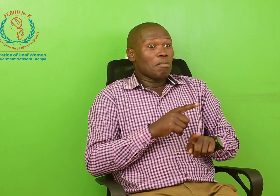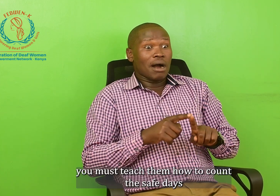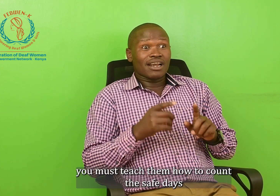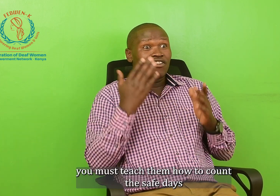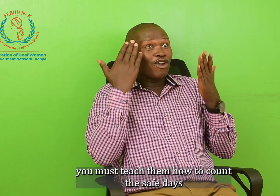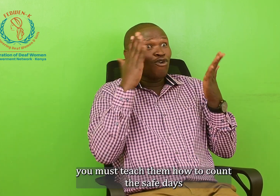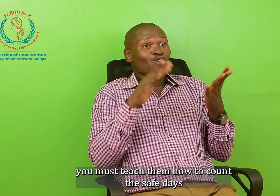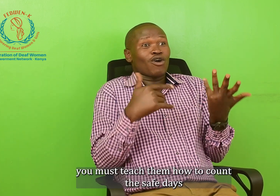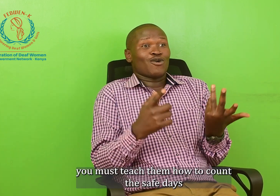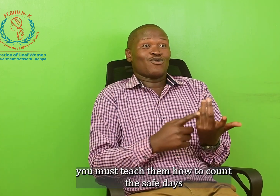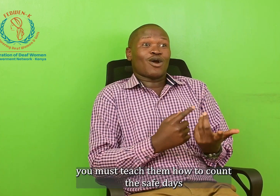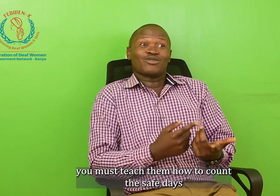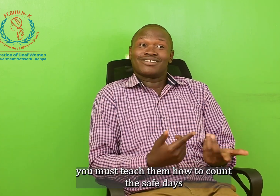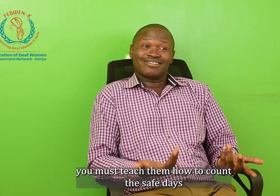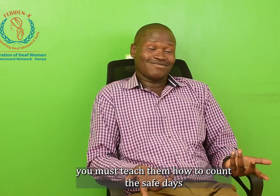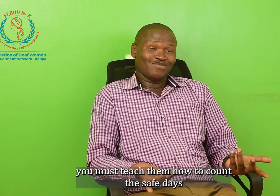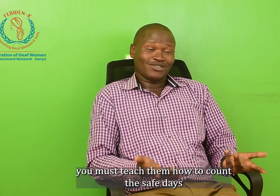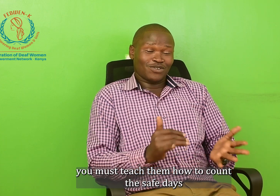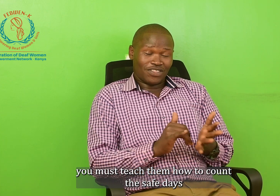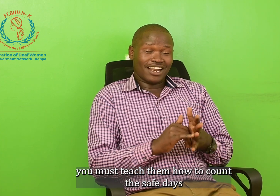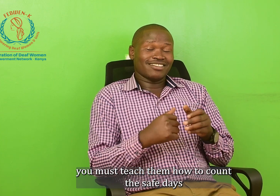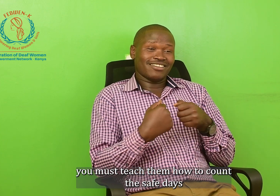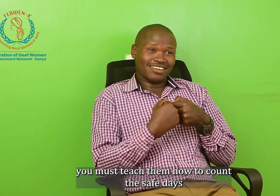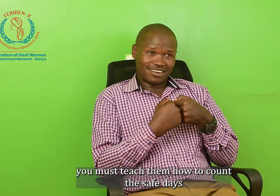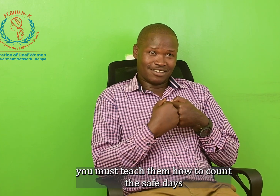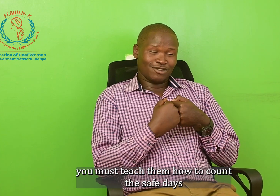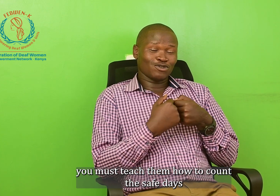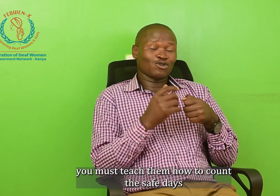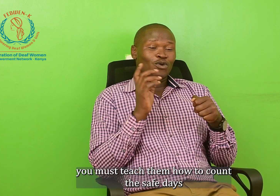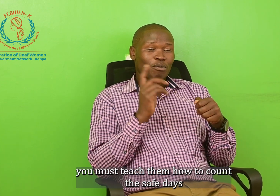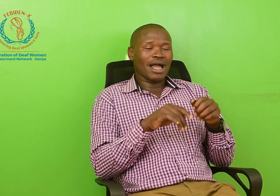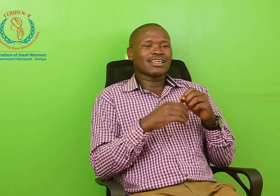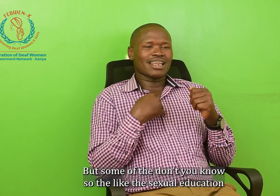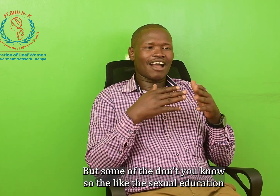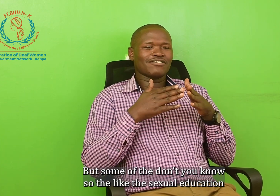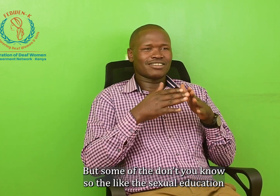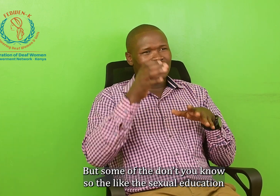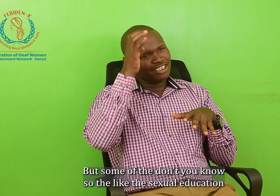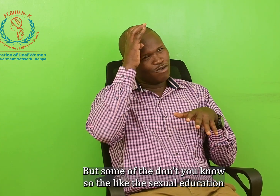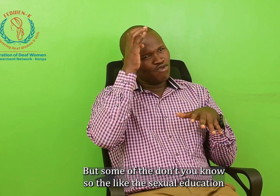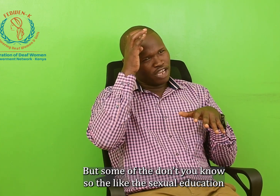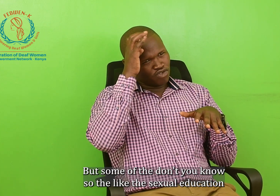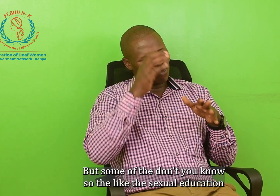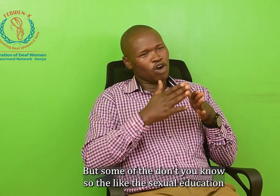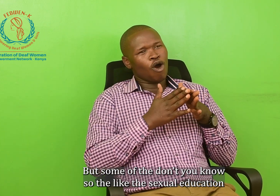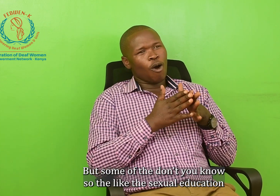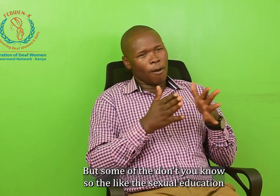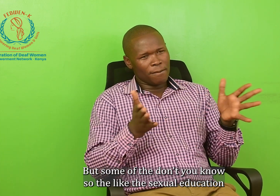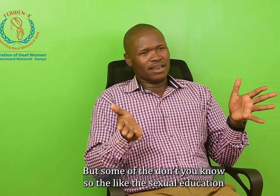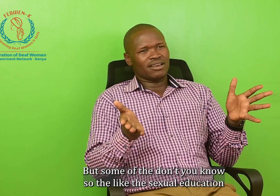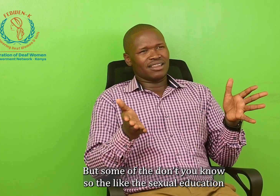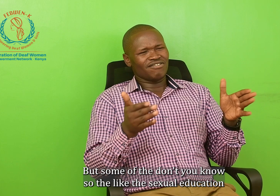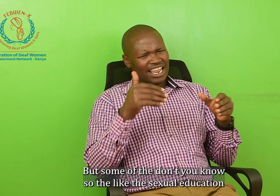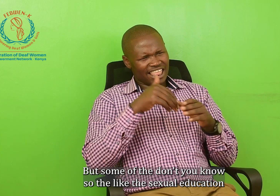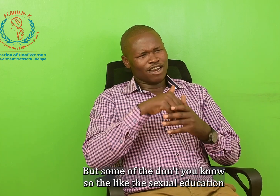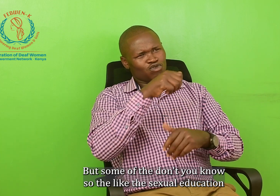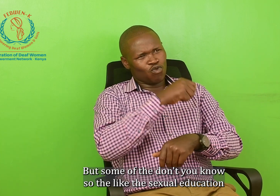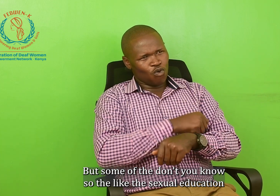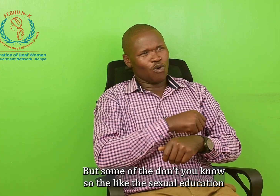you must teach them how to do the safe days, to count the safe days. But some of them don't know. So like the sexual